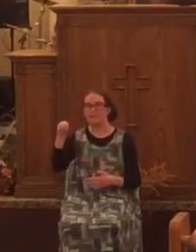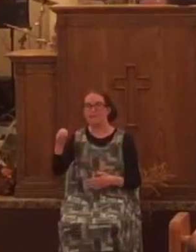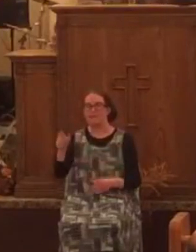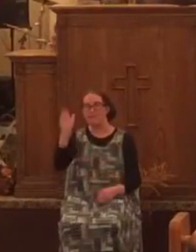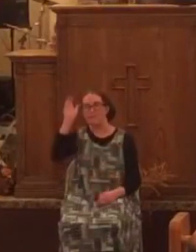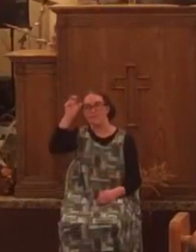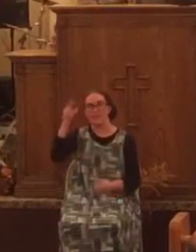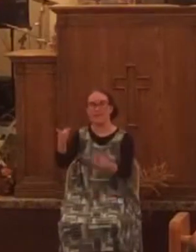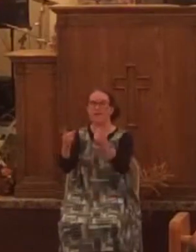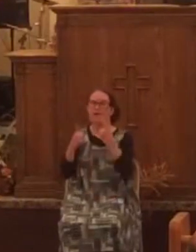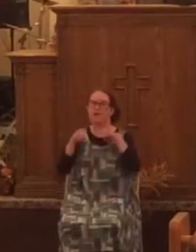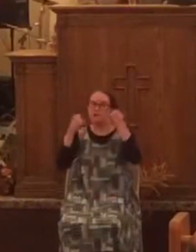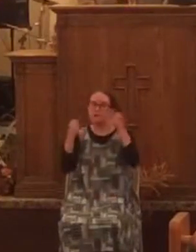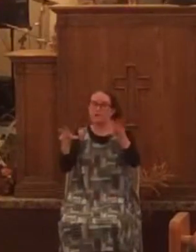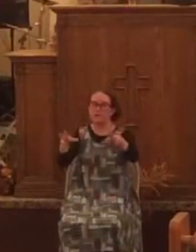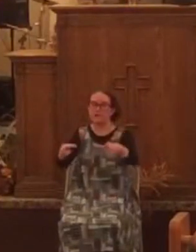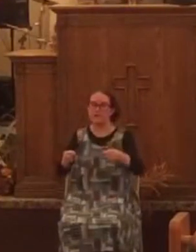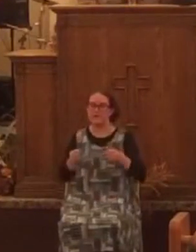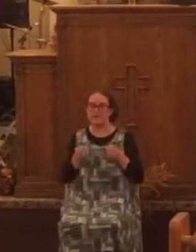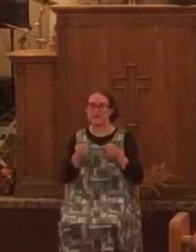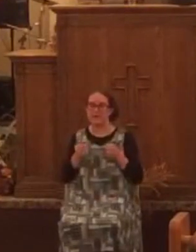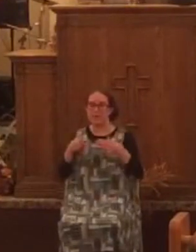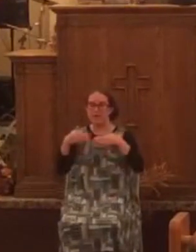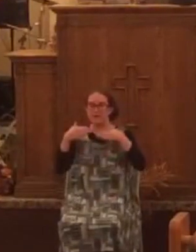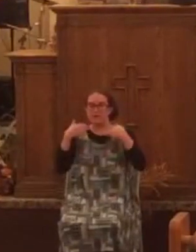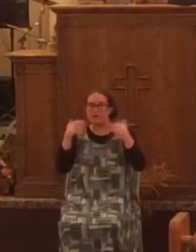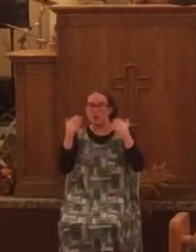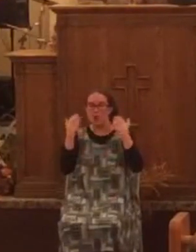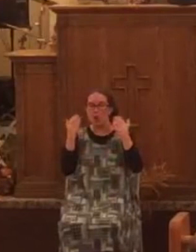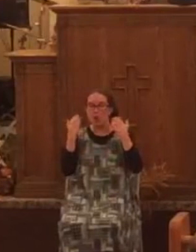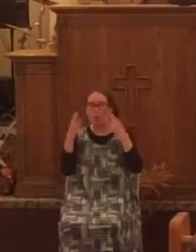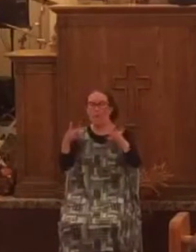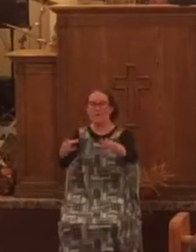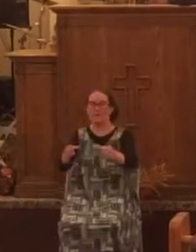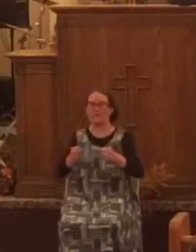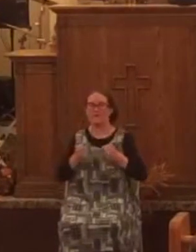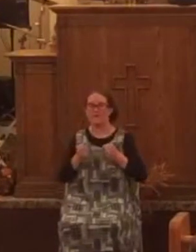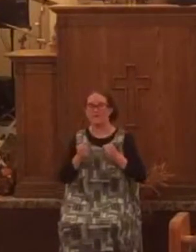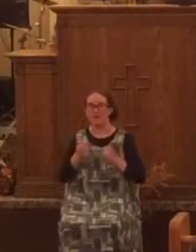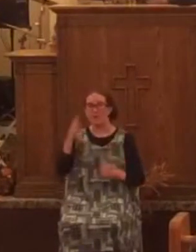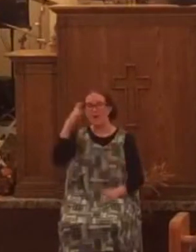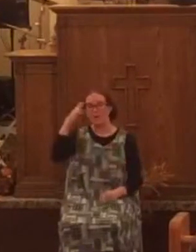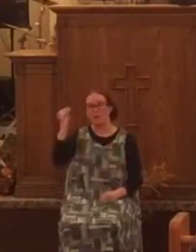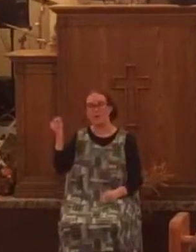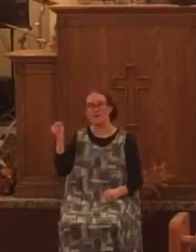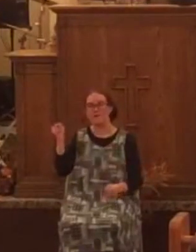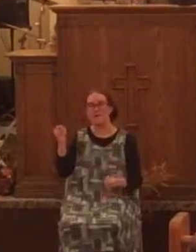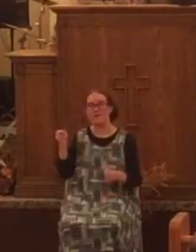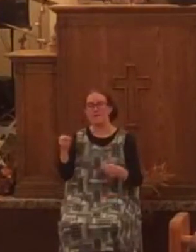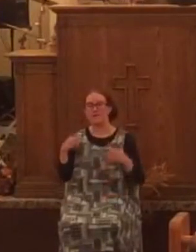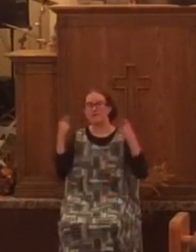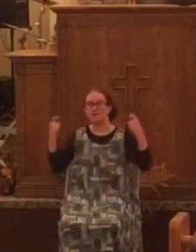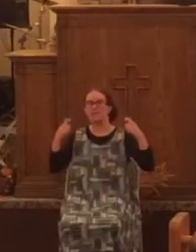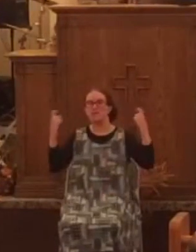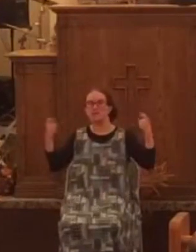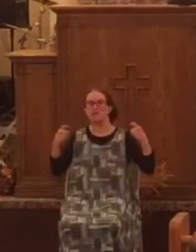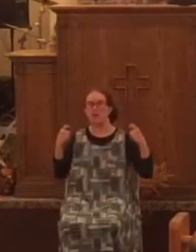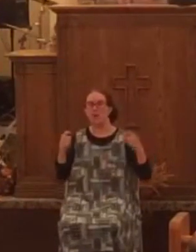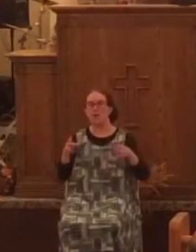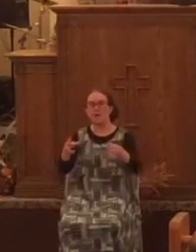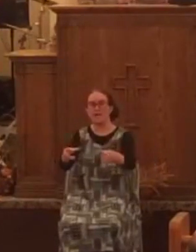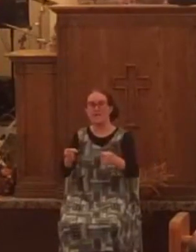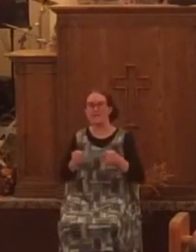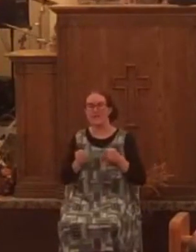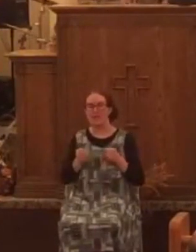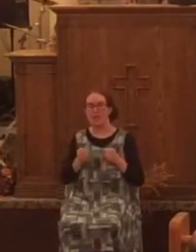and trying to steal, amen, my joy and steal my reason all to right, rejoice, amen, and to